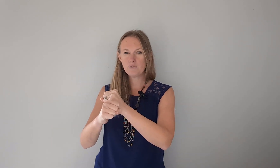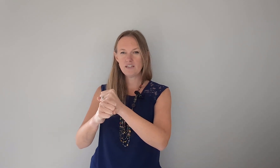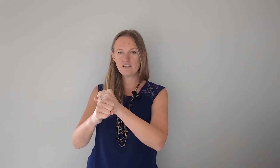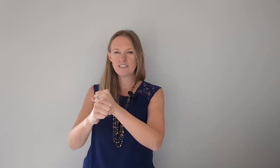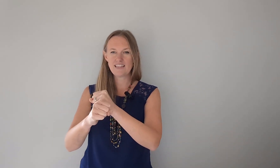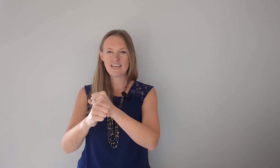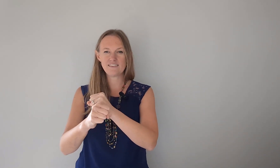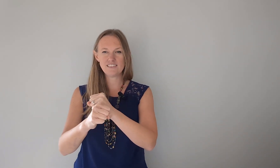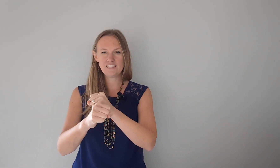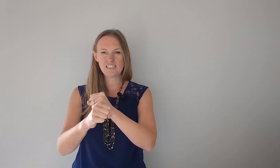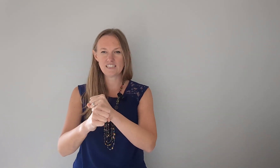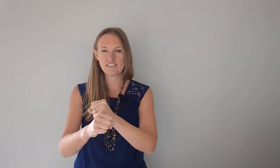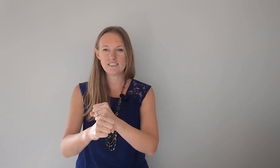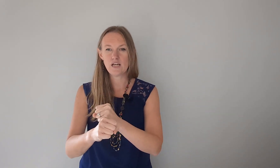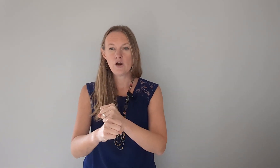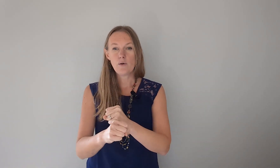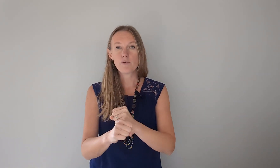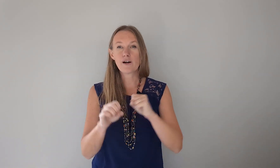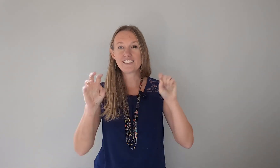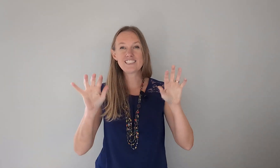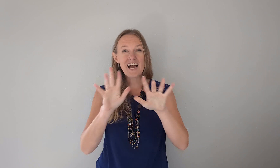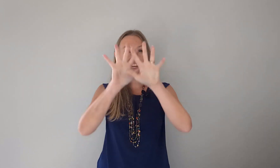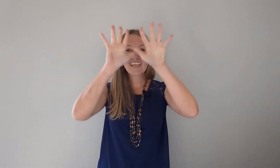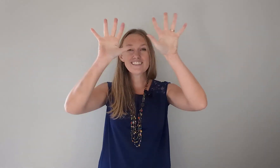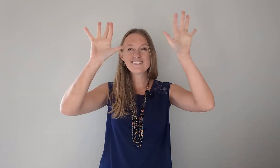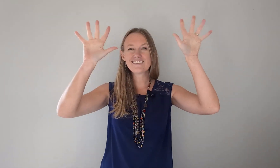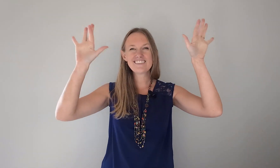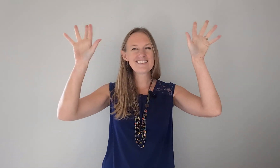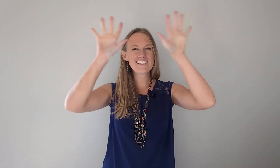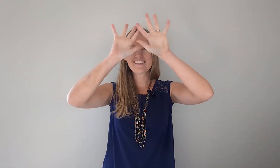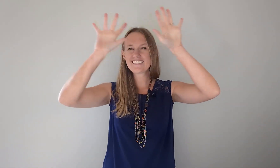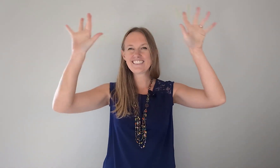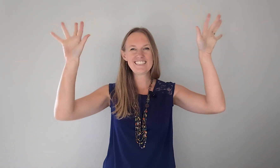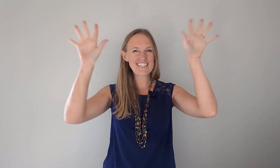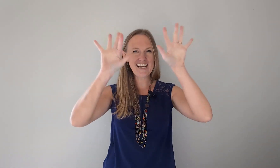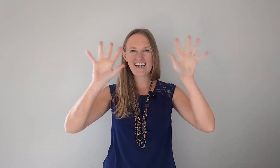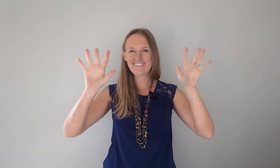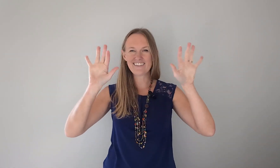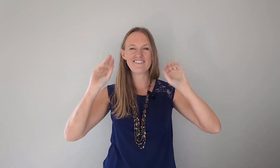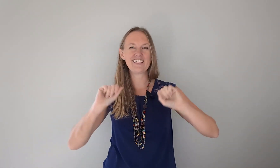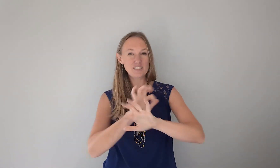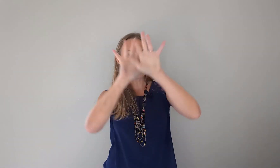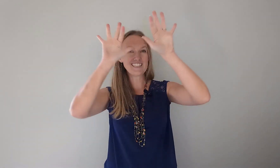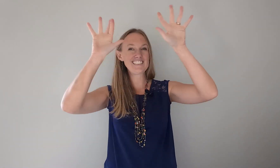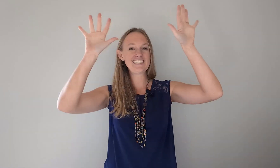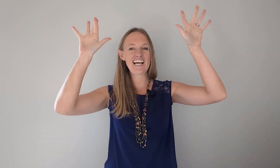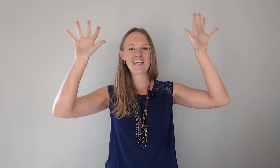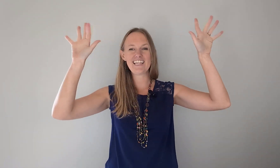been there, it's 10,000 years, bright shining, so just like shine with your fingers, bright